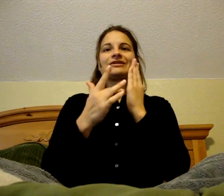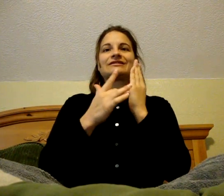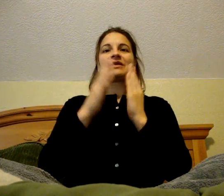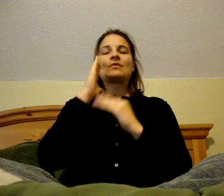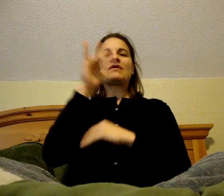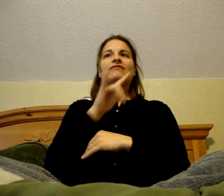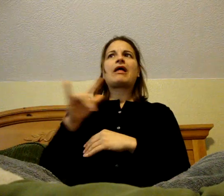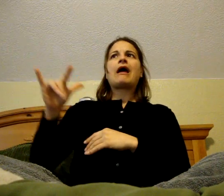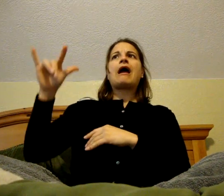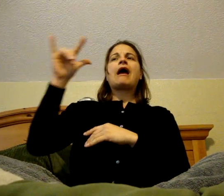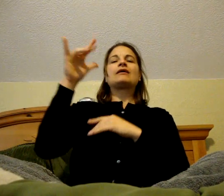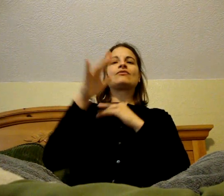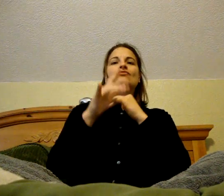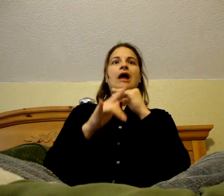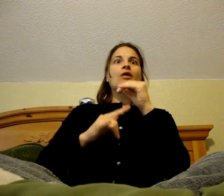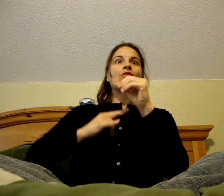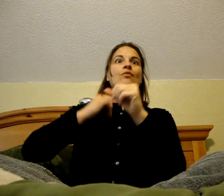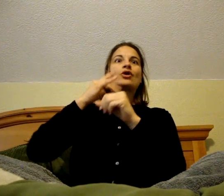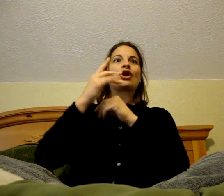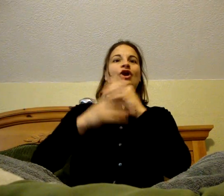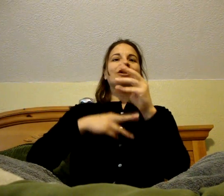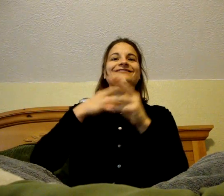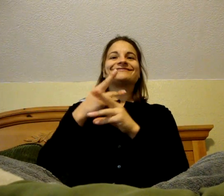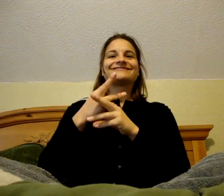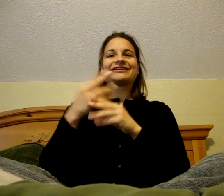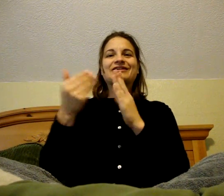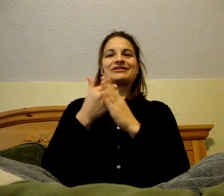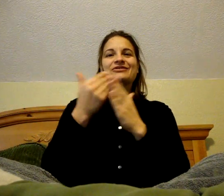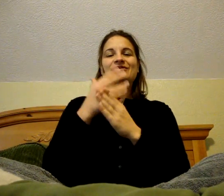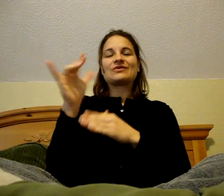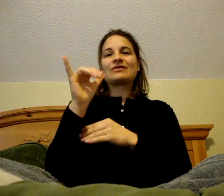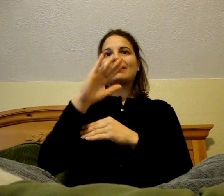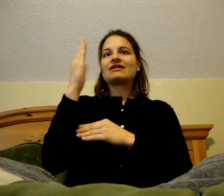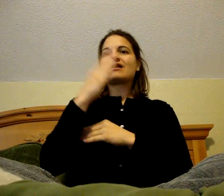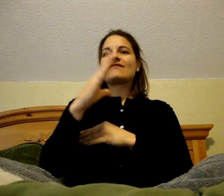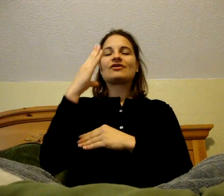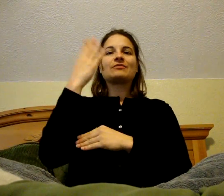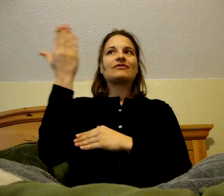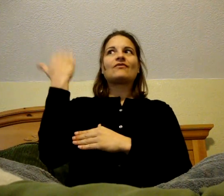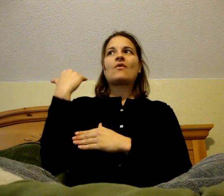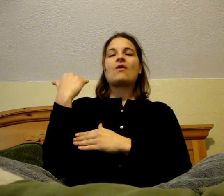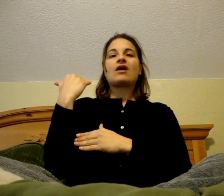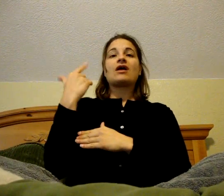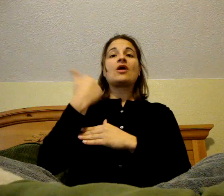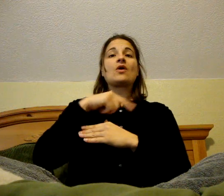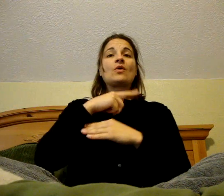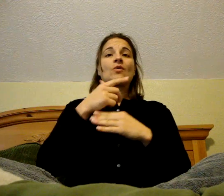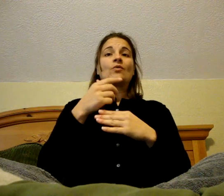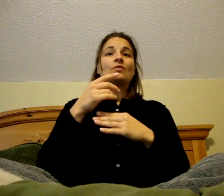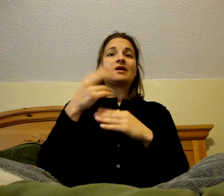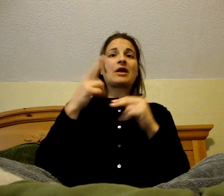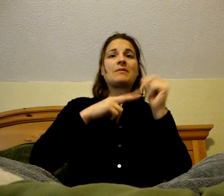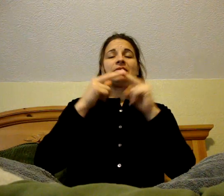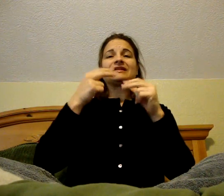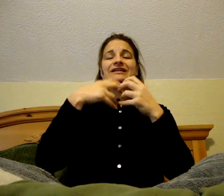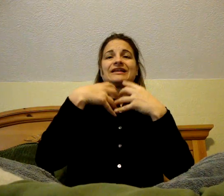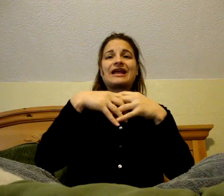it's ever done before. We are building engines that are literally making the world smaller. We build this engine up, but never get